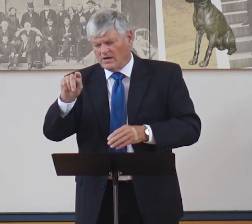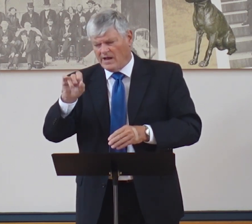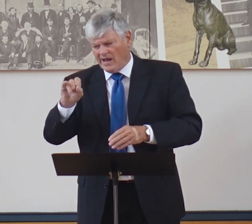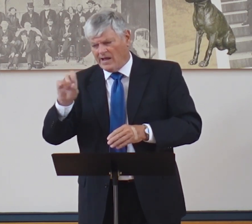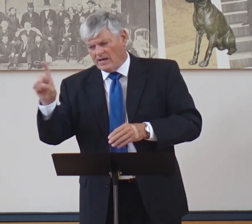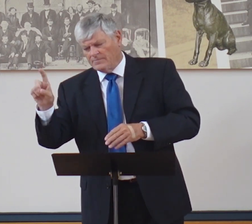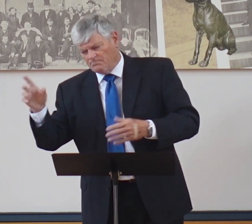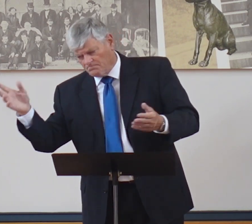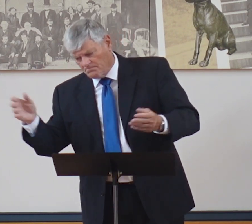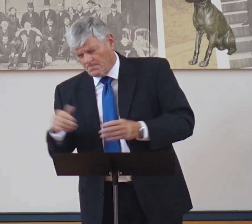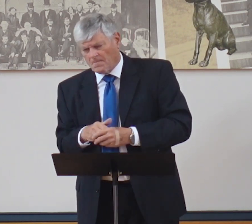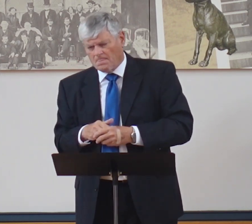NTID.